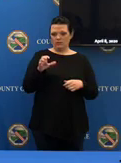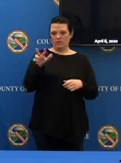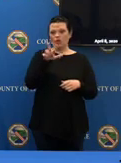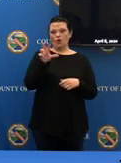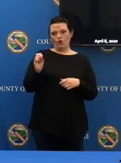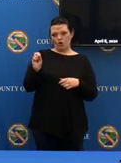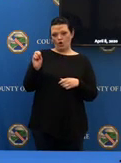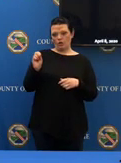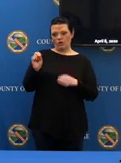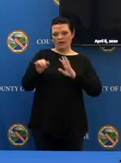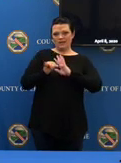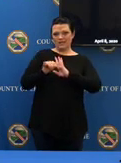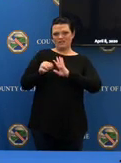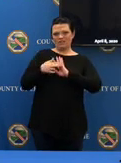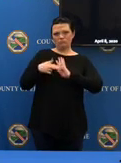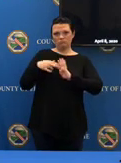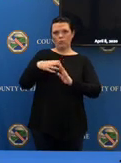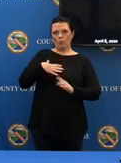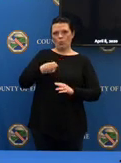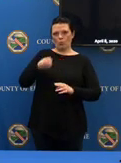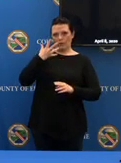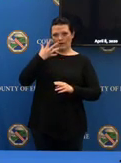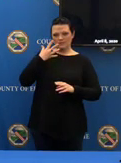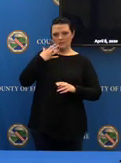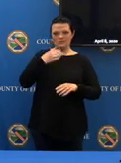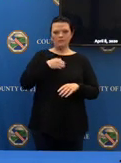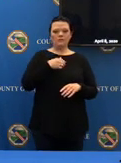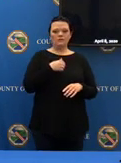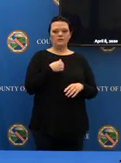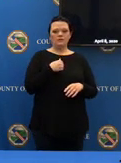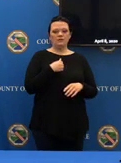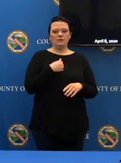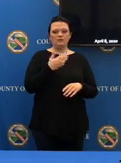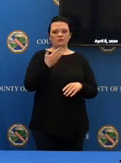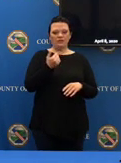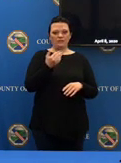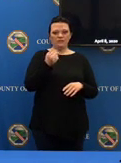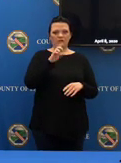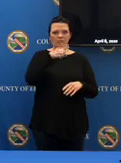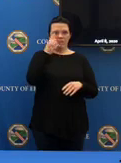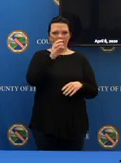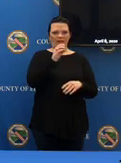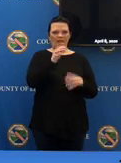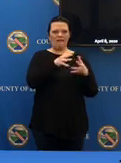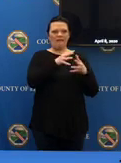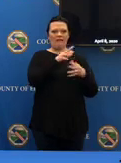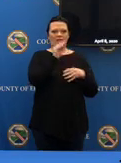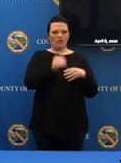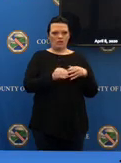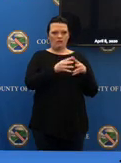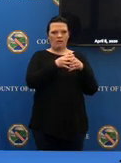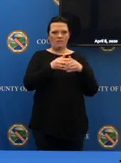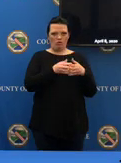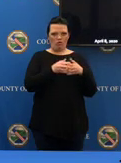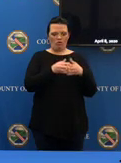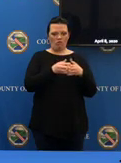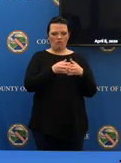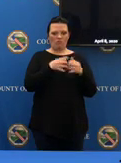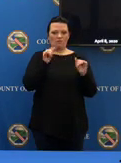them identify as white, 15 black/African American. And that is the report